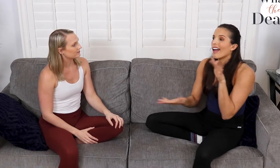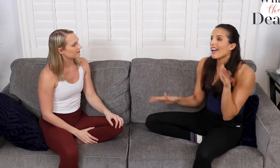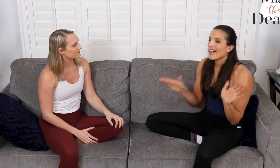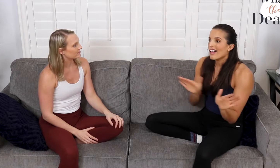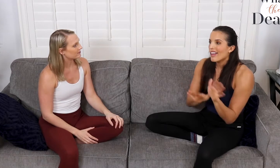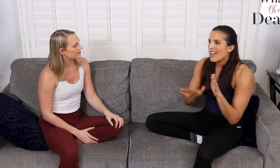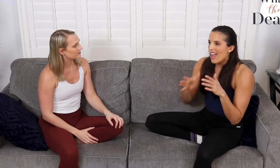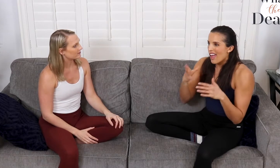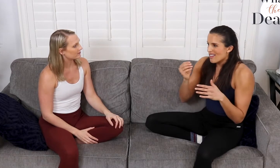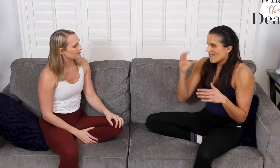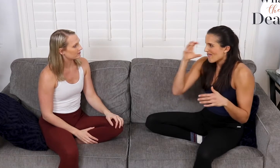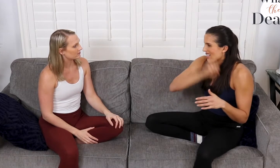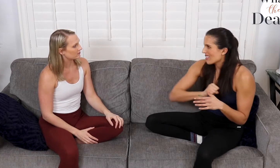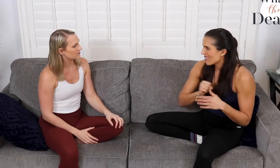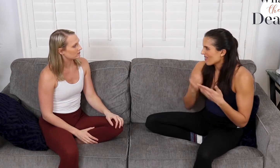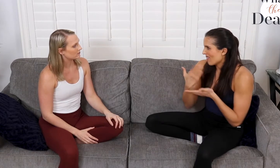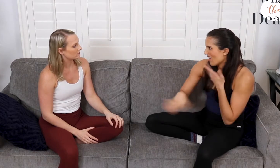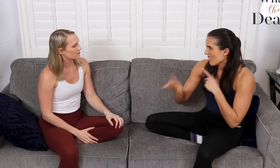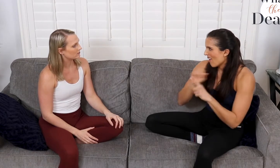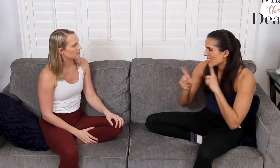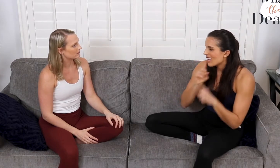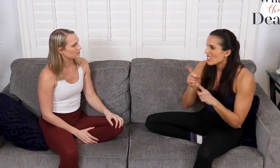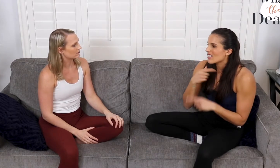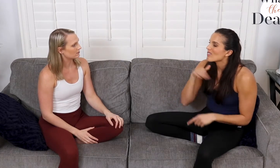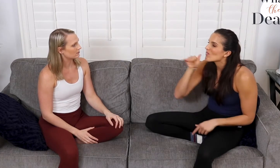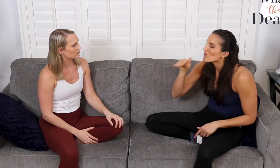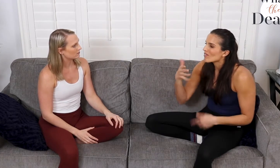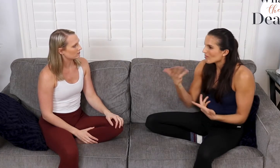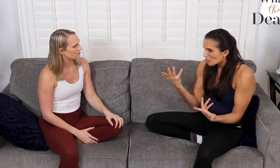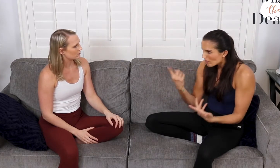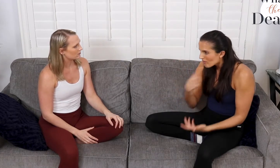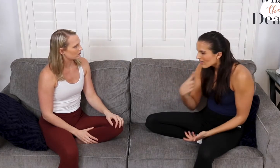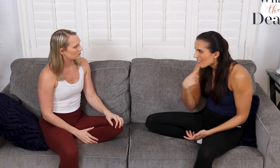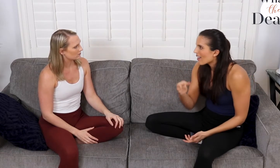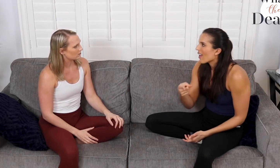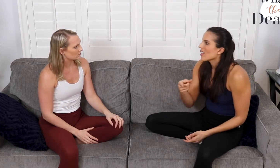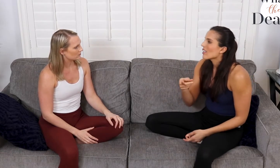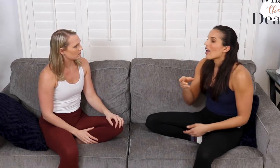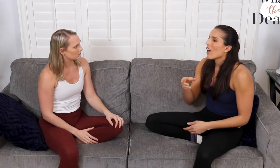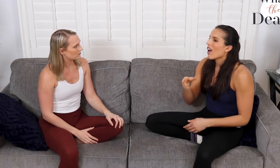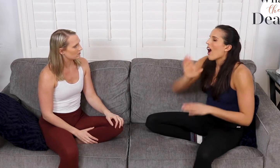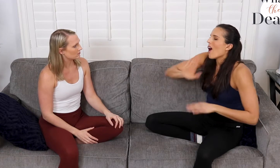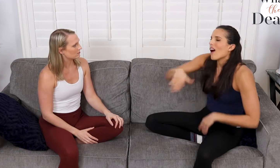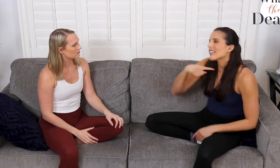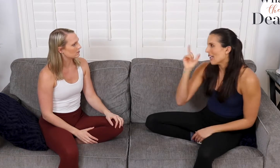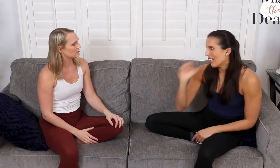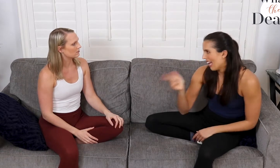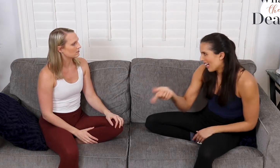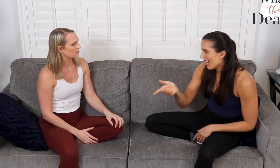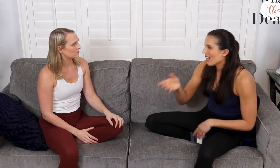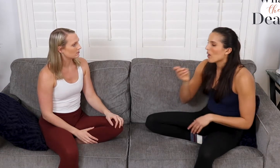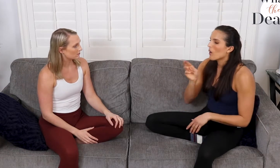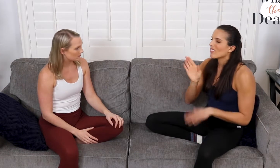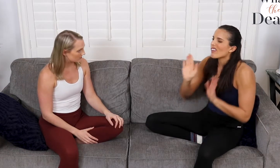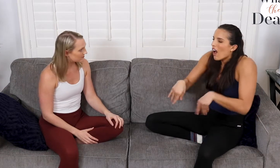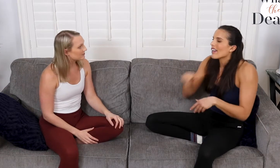go through that so often with communication barriers where we don't understand or we